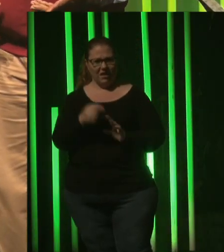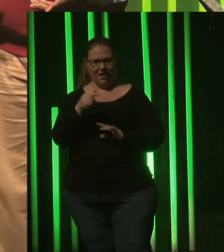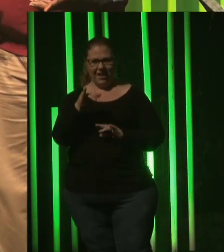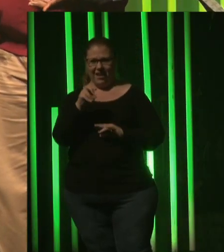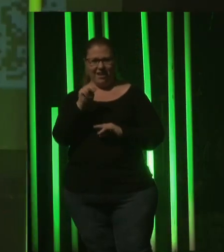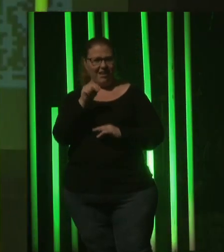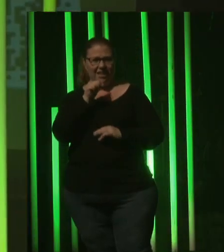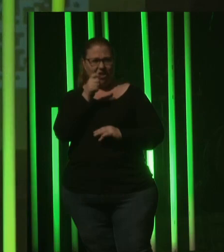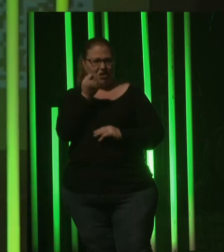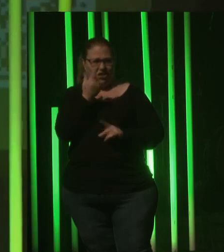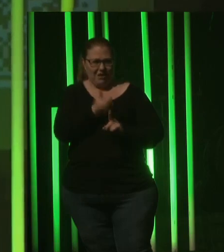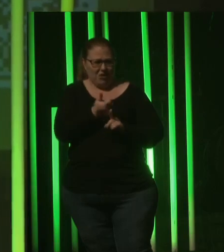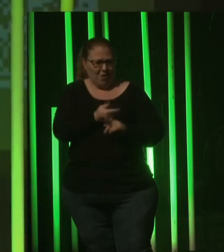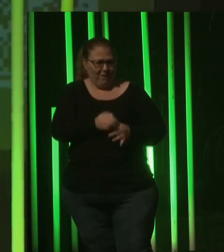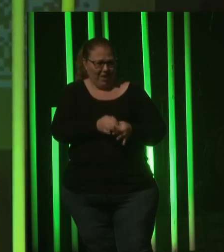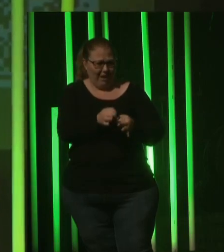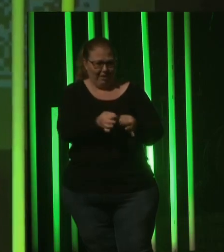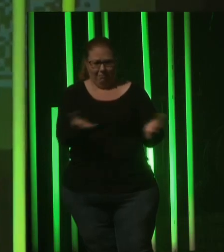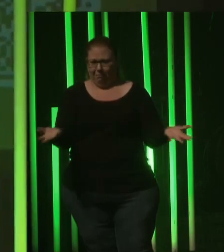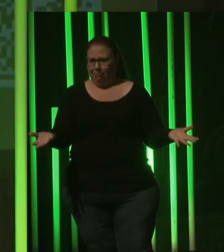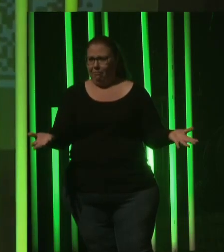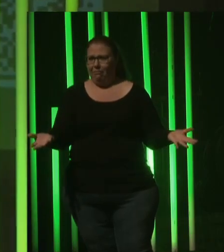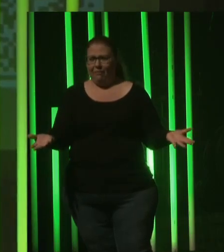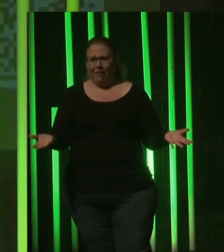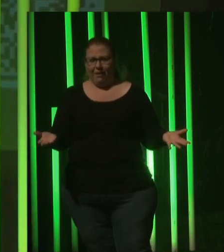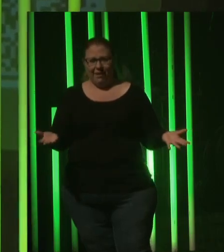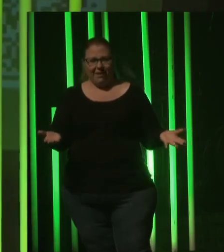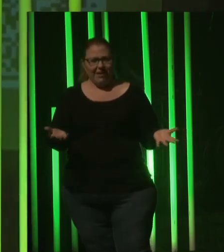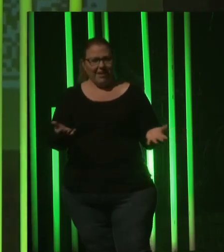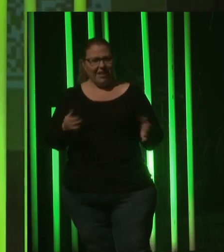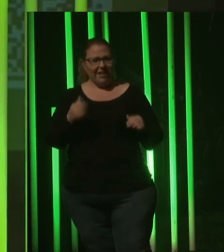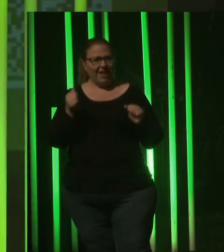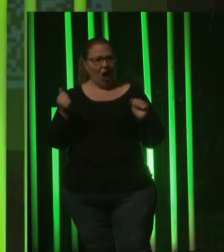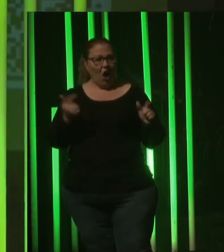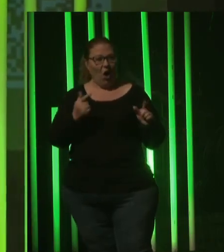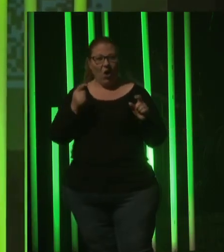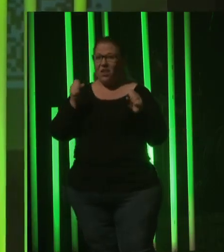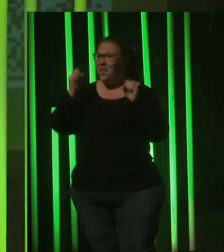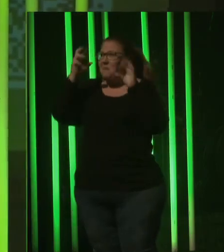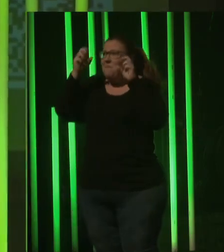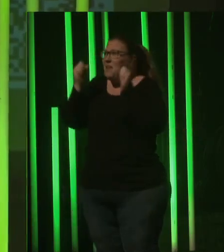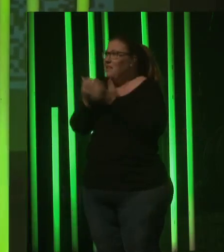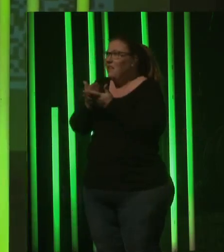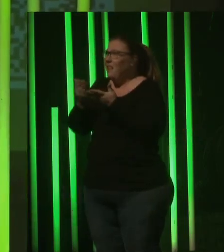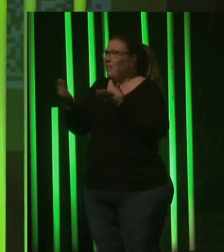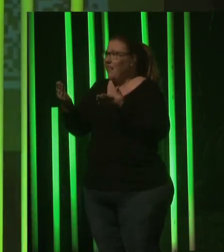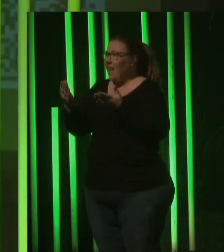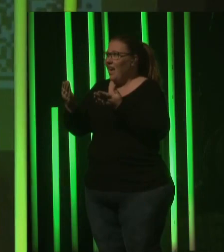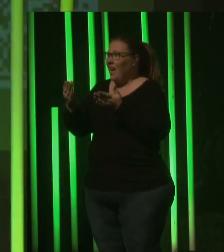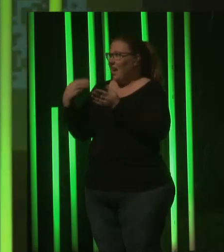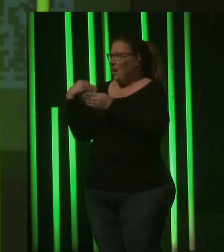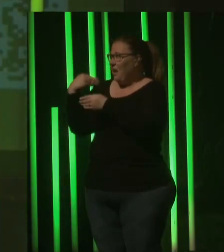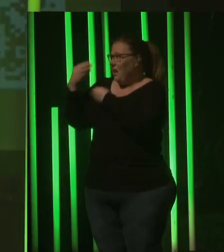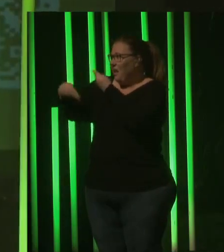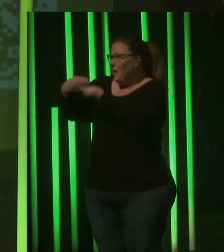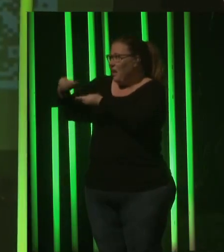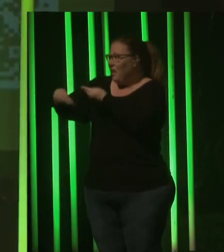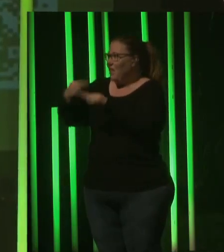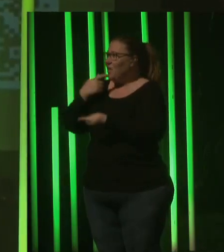faith. Did you hear it? Where are all the wonders that our ancestors told us